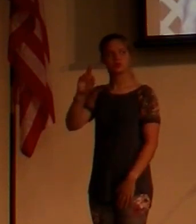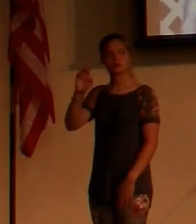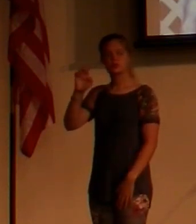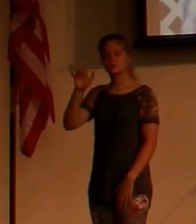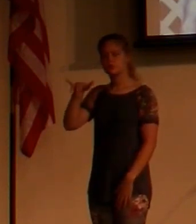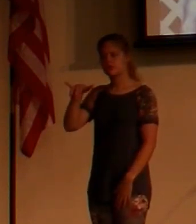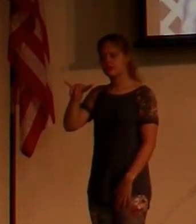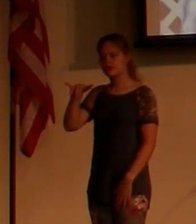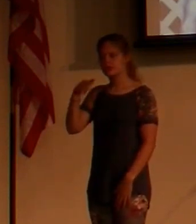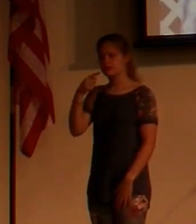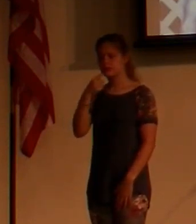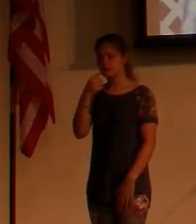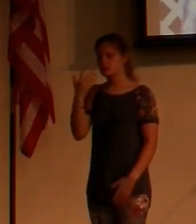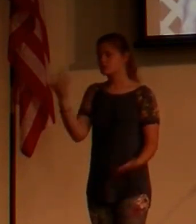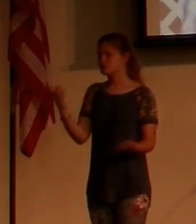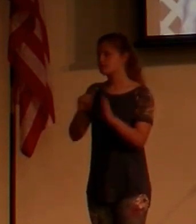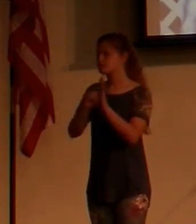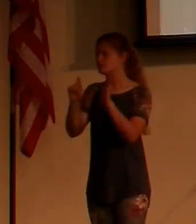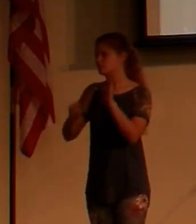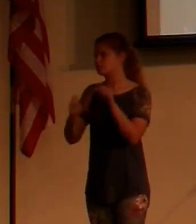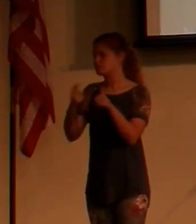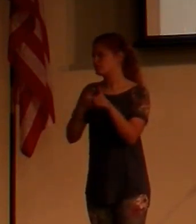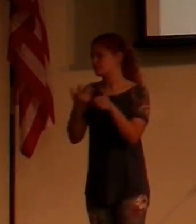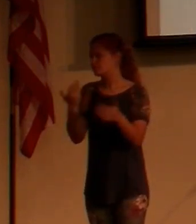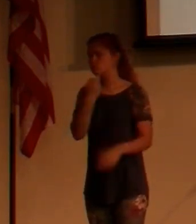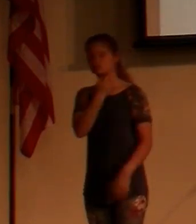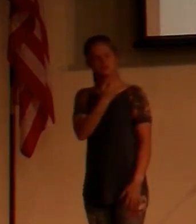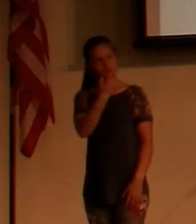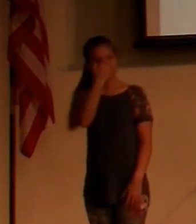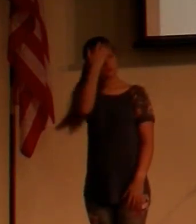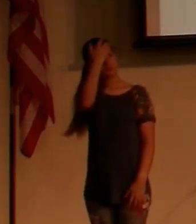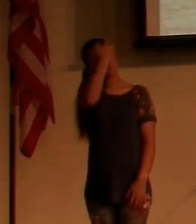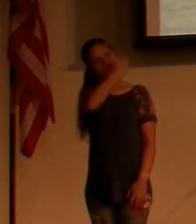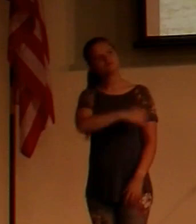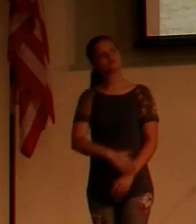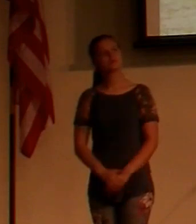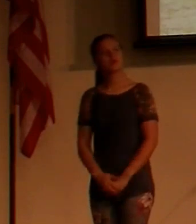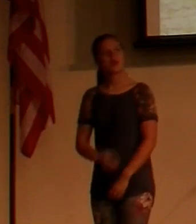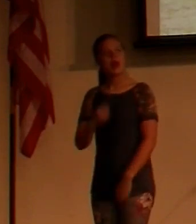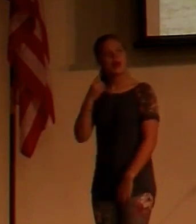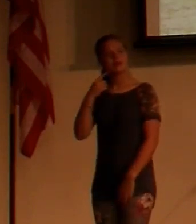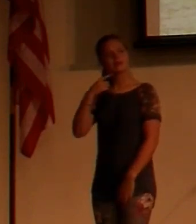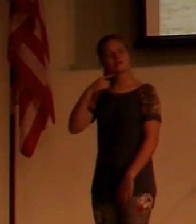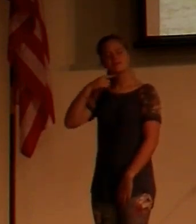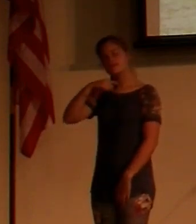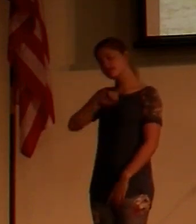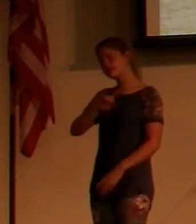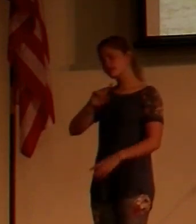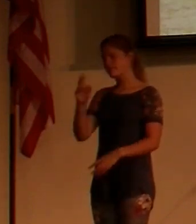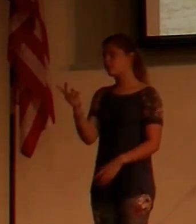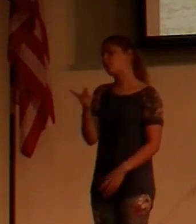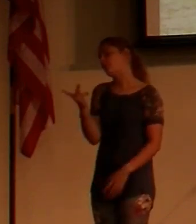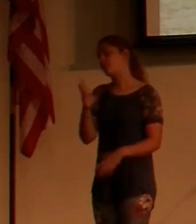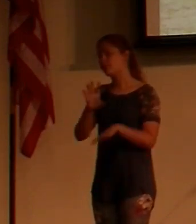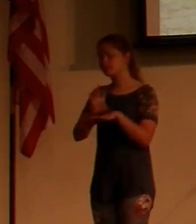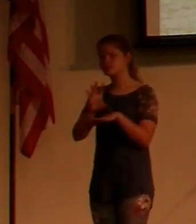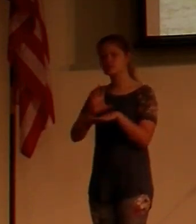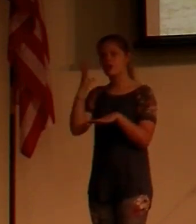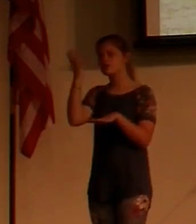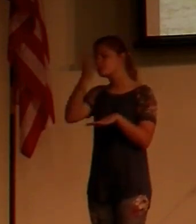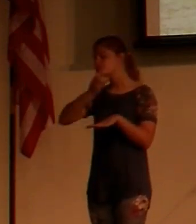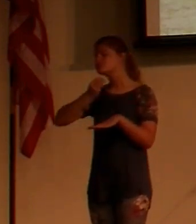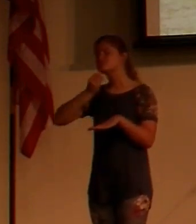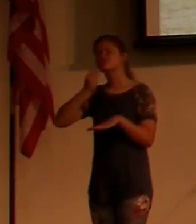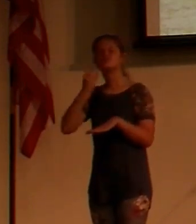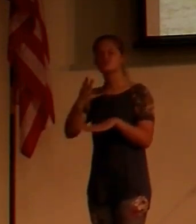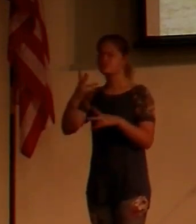term. Jeff introduced him. He came and visited. And their congregation, both of those congregations are just the most beautiful people, the